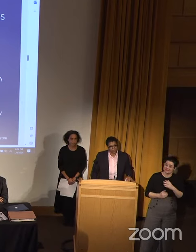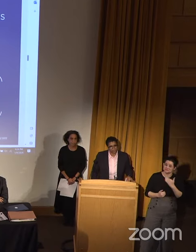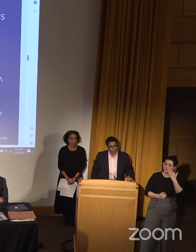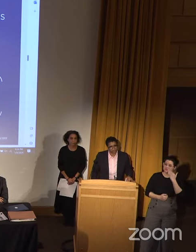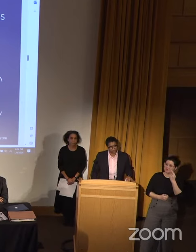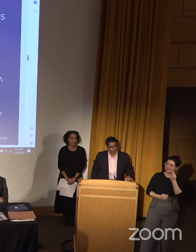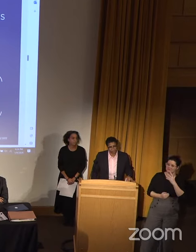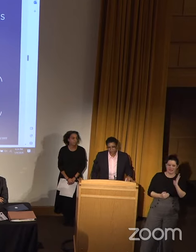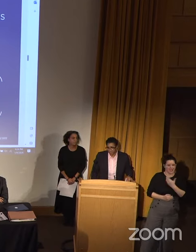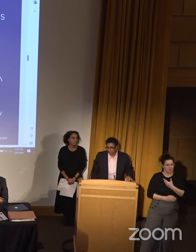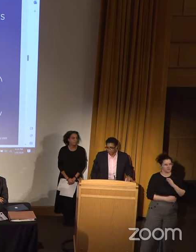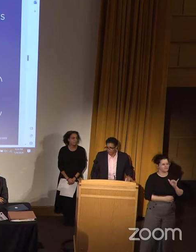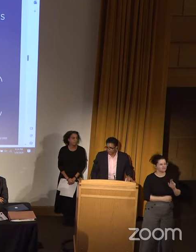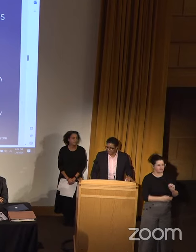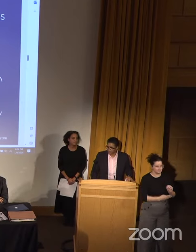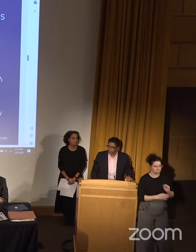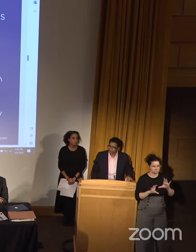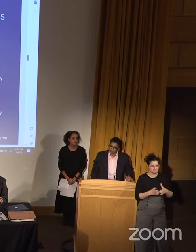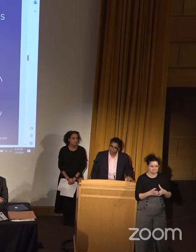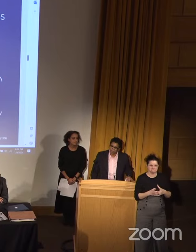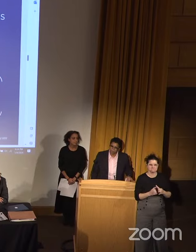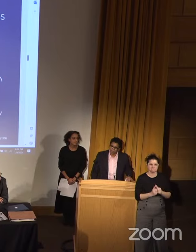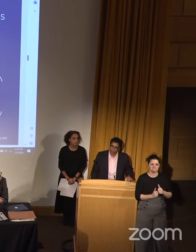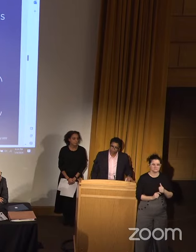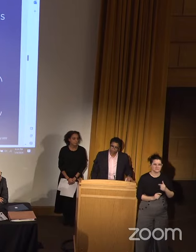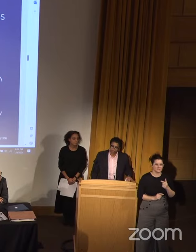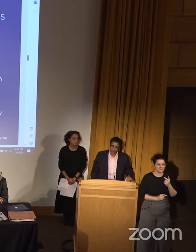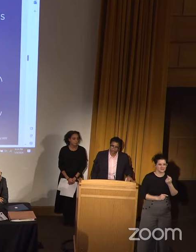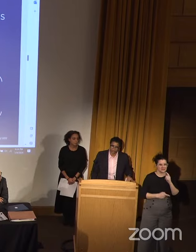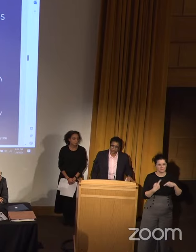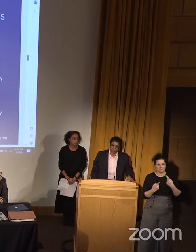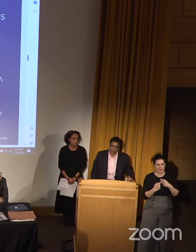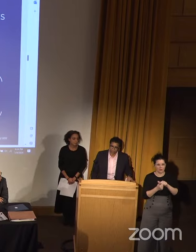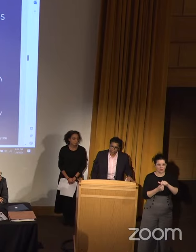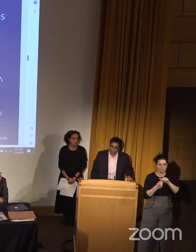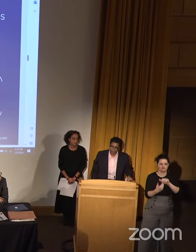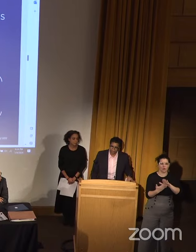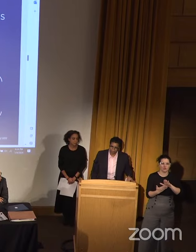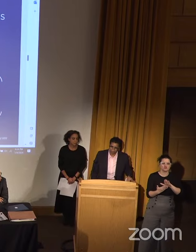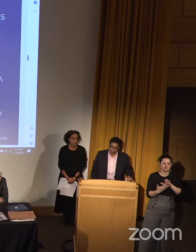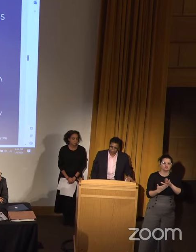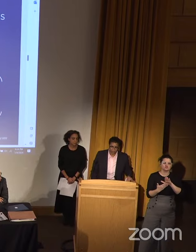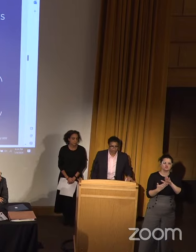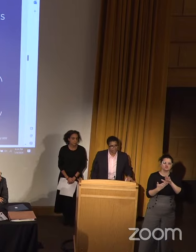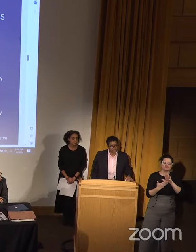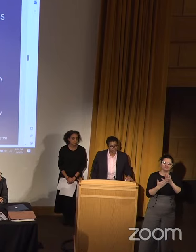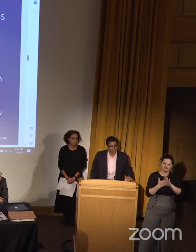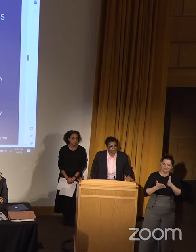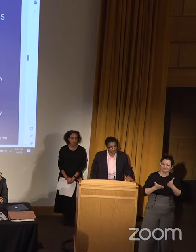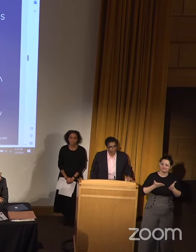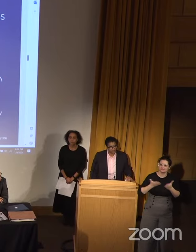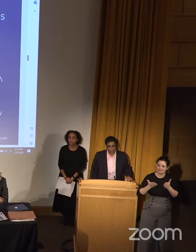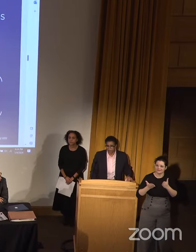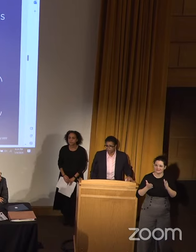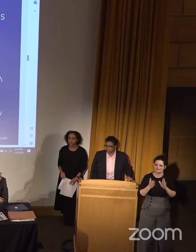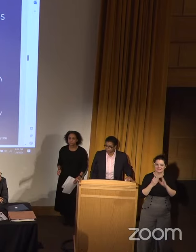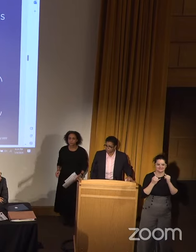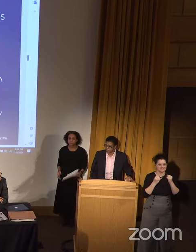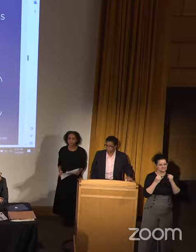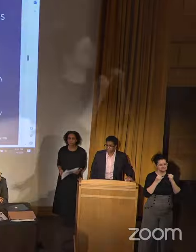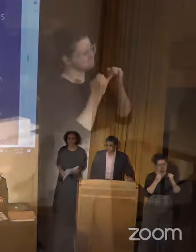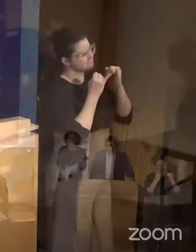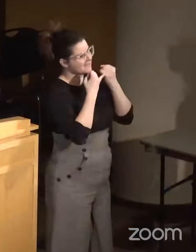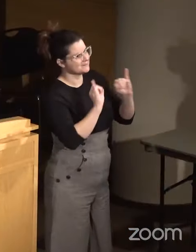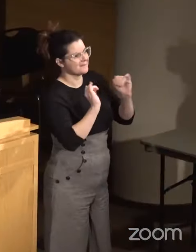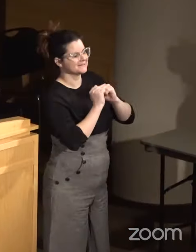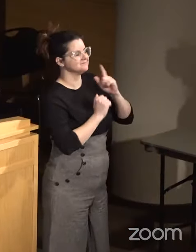know a little bit about our firm, getting to know a little bit about our approach to serving as the independent evaluator should